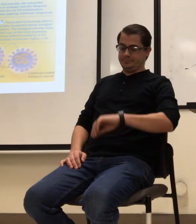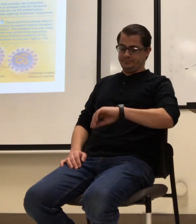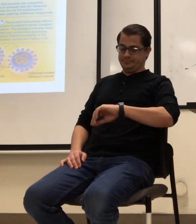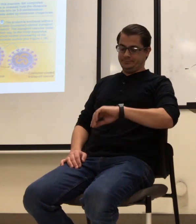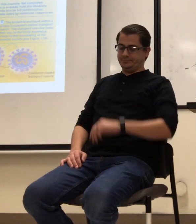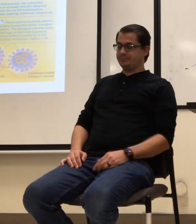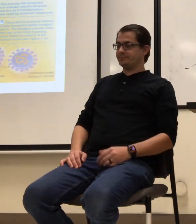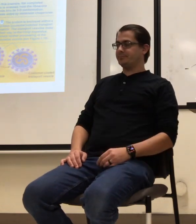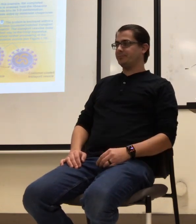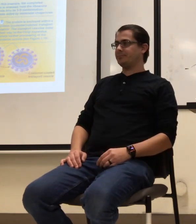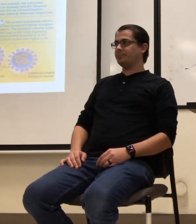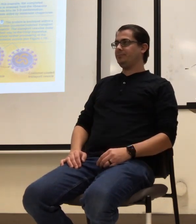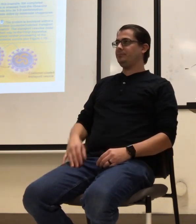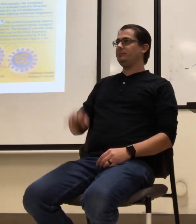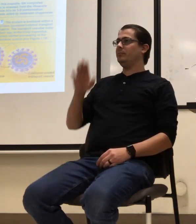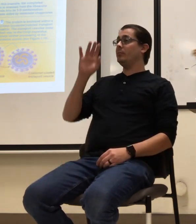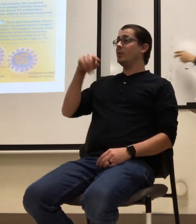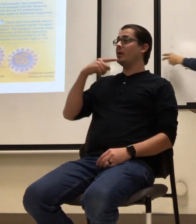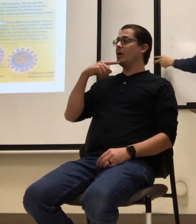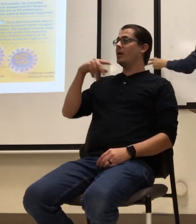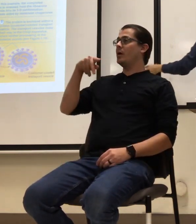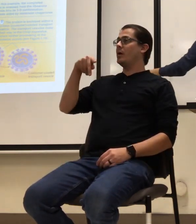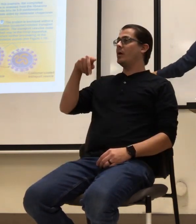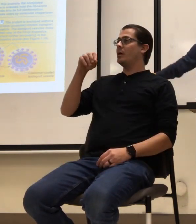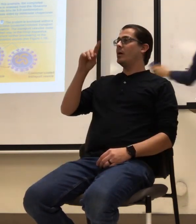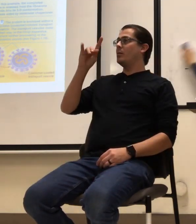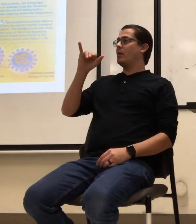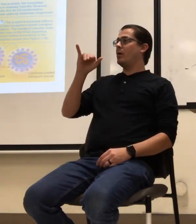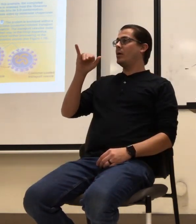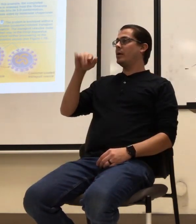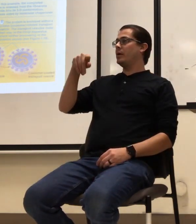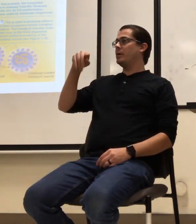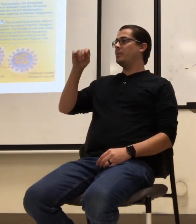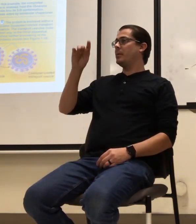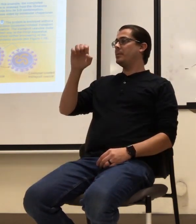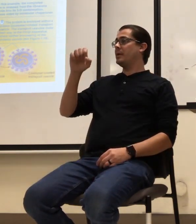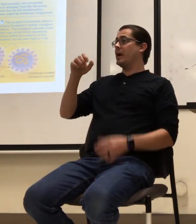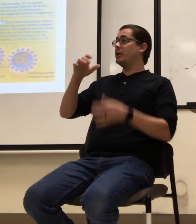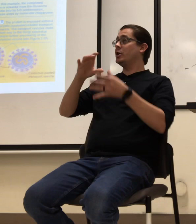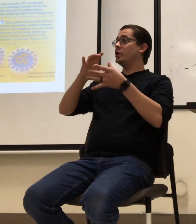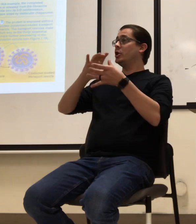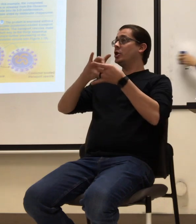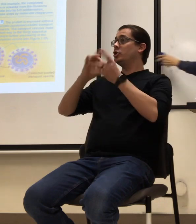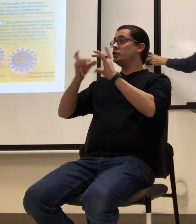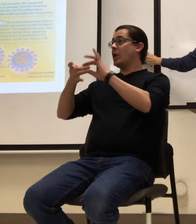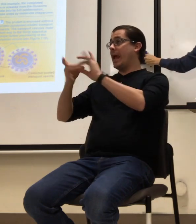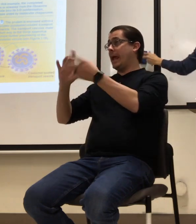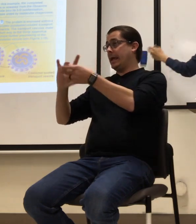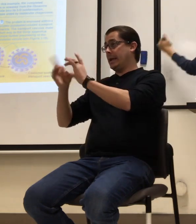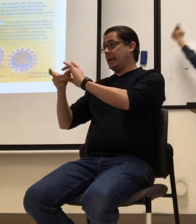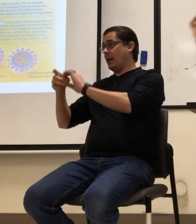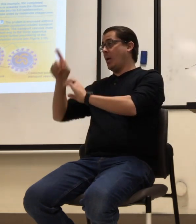I'm just going to say the polypeptide chain must enter